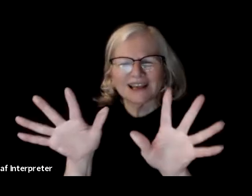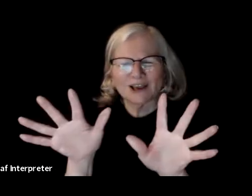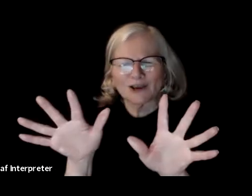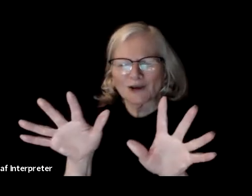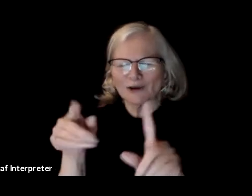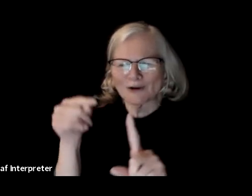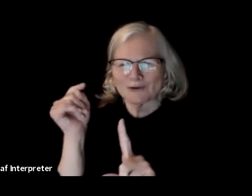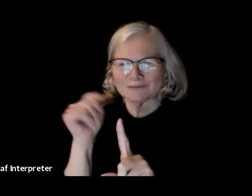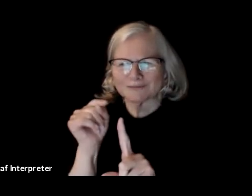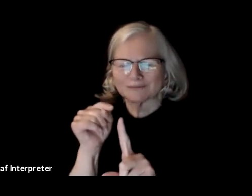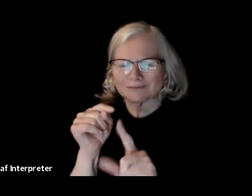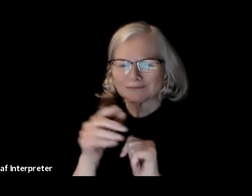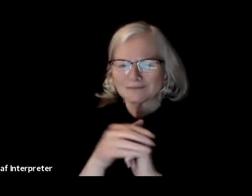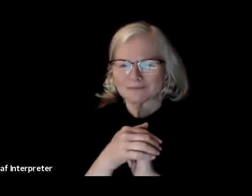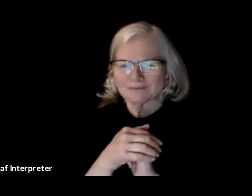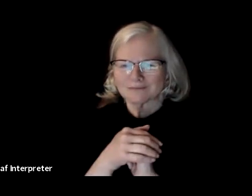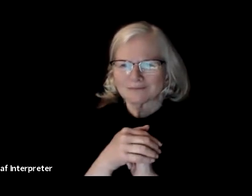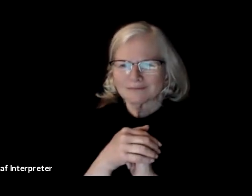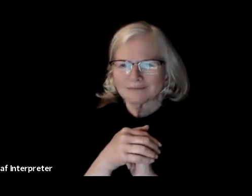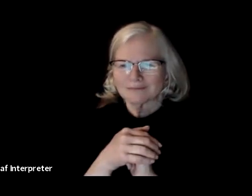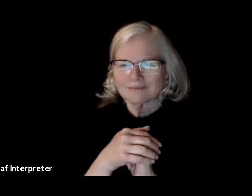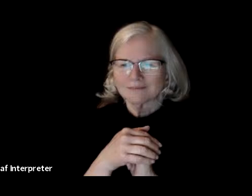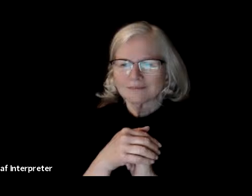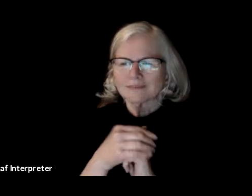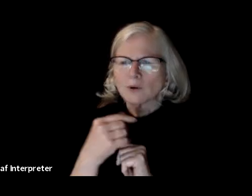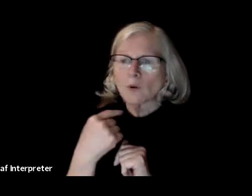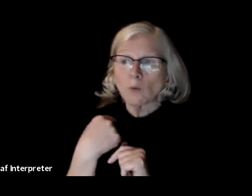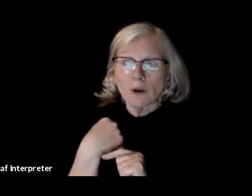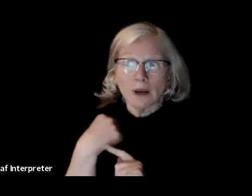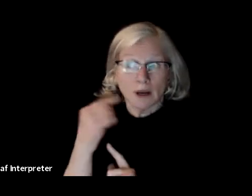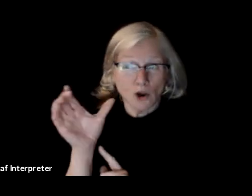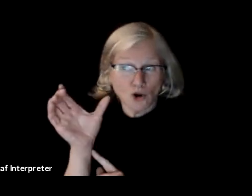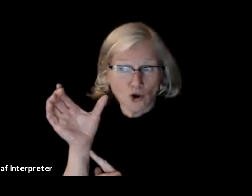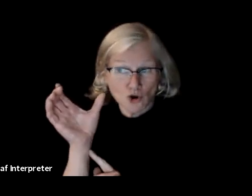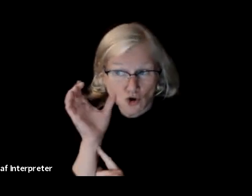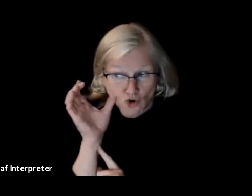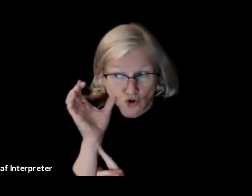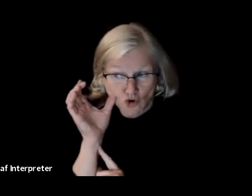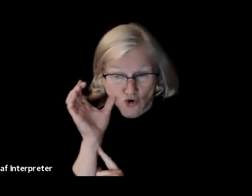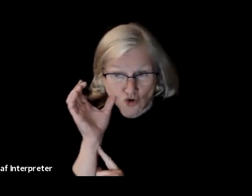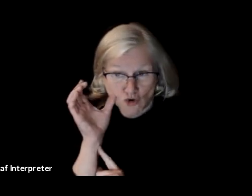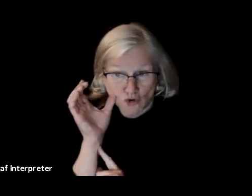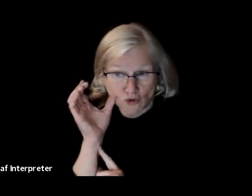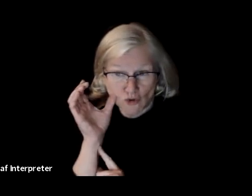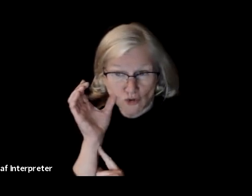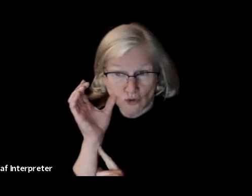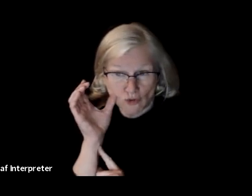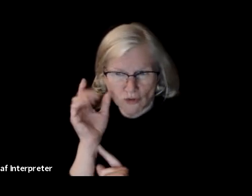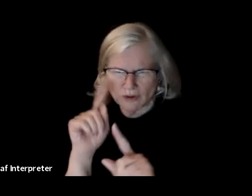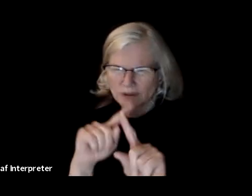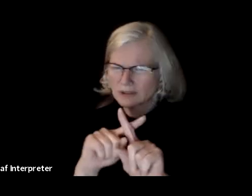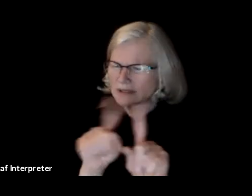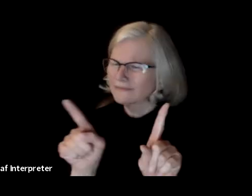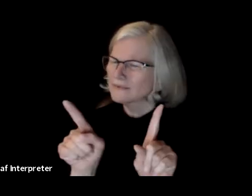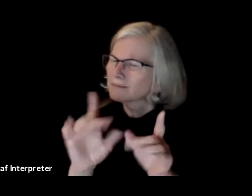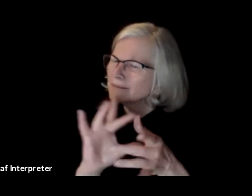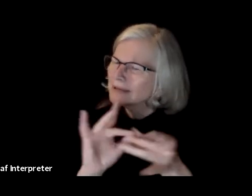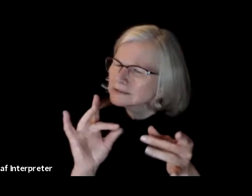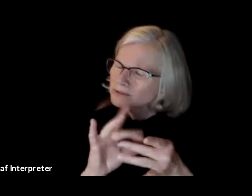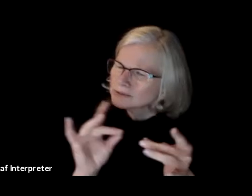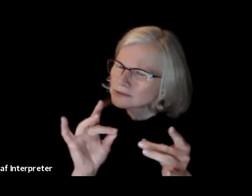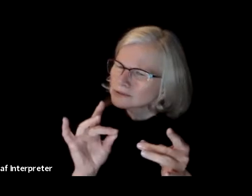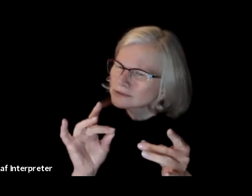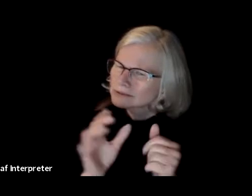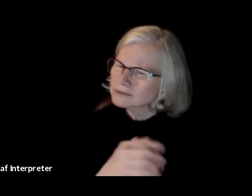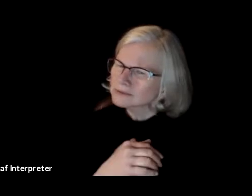But I think we have heard, frankly, different messages about the speed with which, or the certainty with which, the